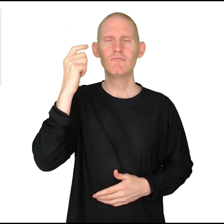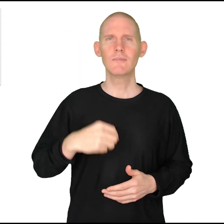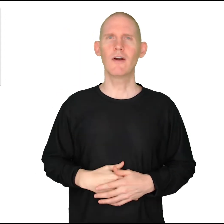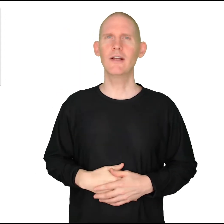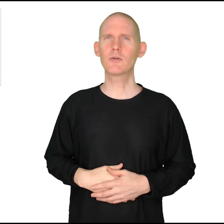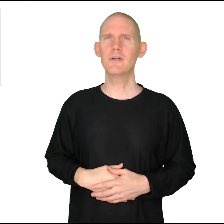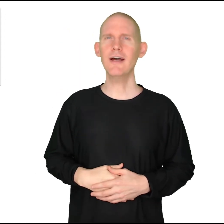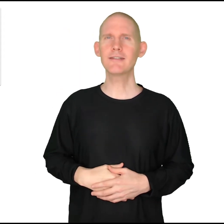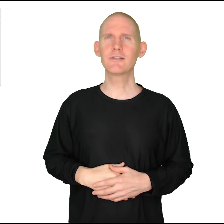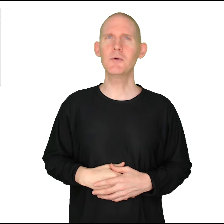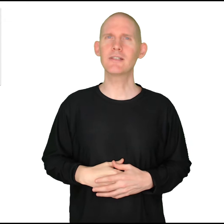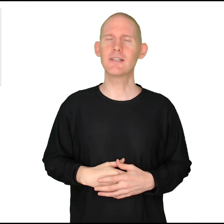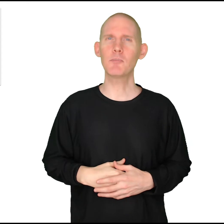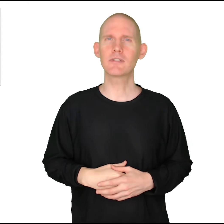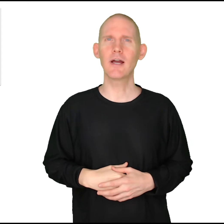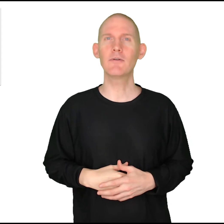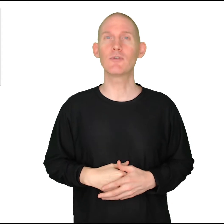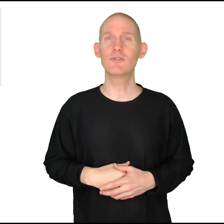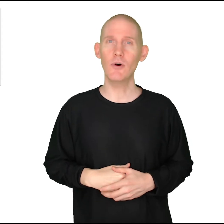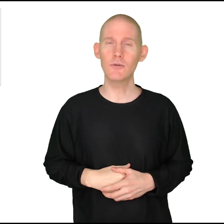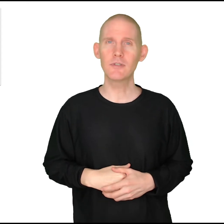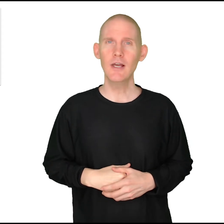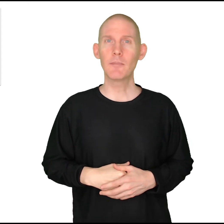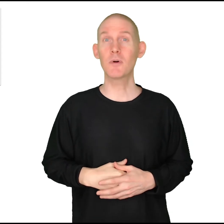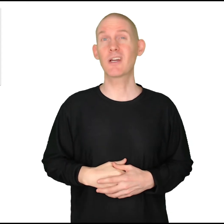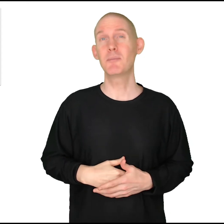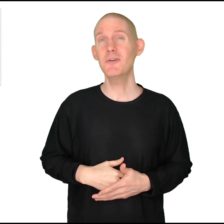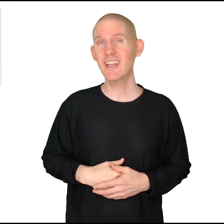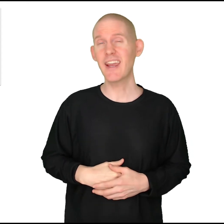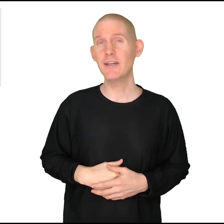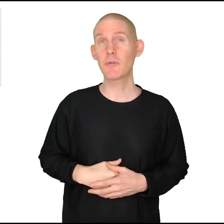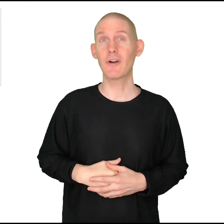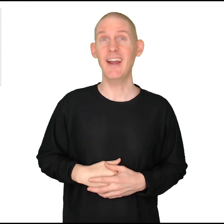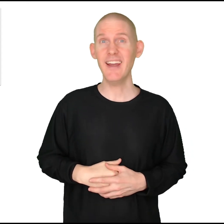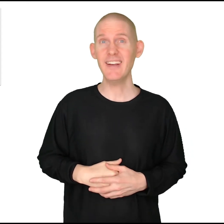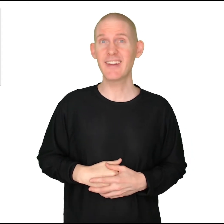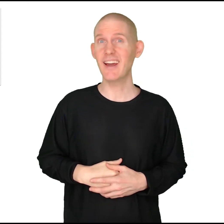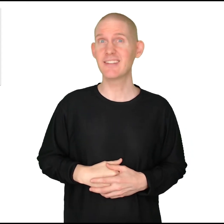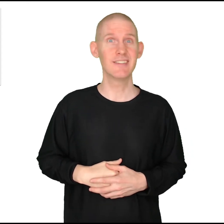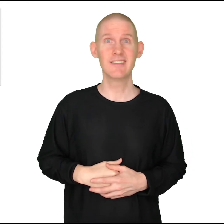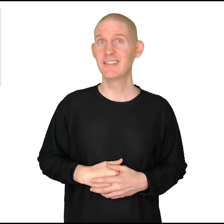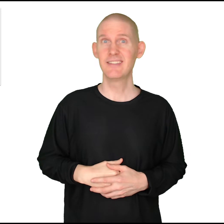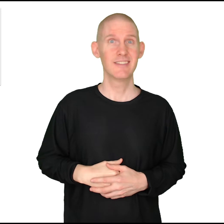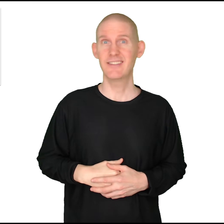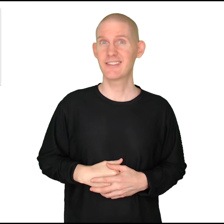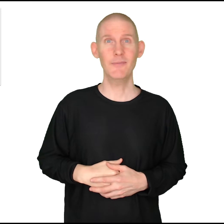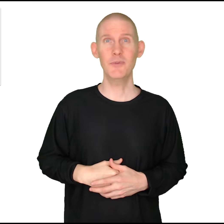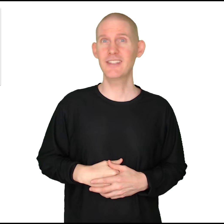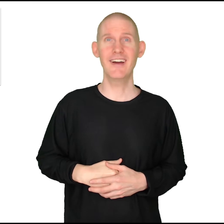All right, so we're not doing a separate sign for don't, but we're communicating with our head that something's not